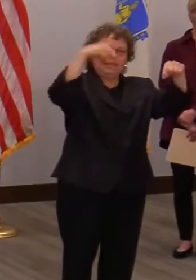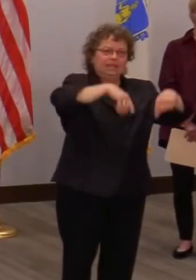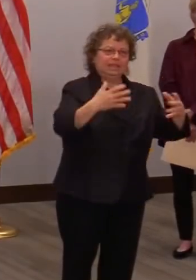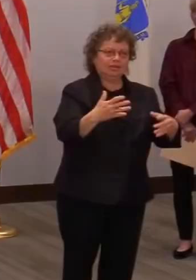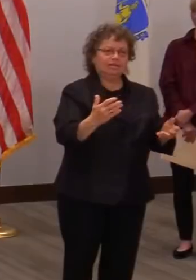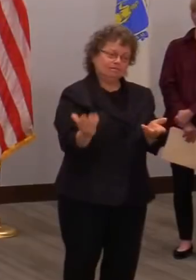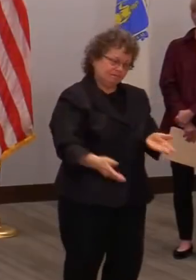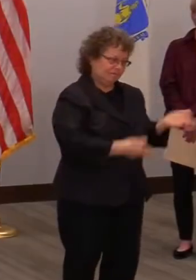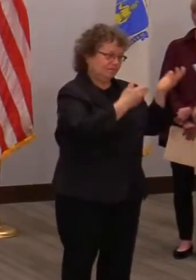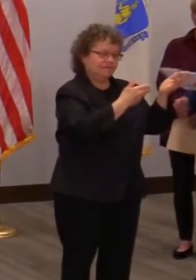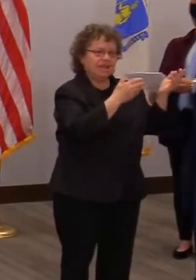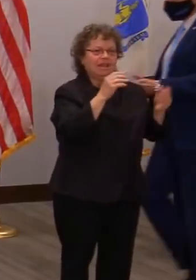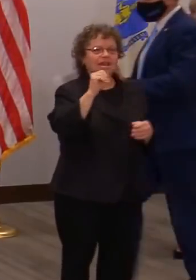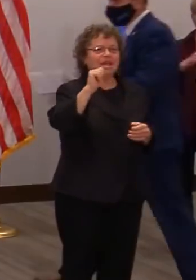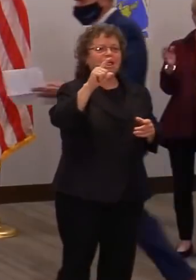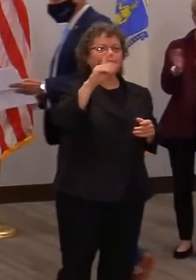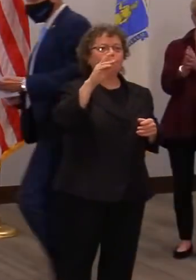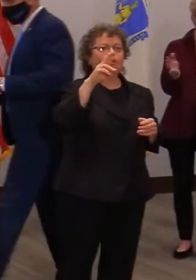Mundo.